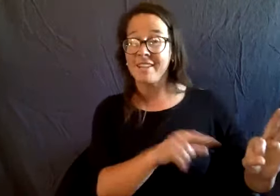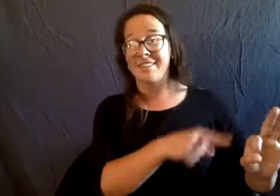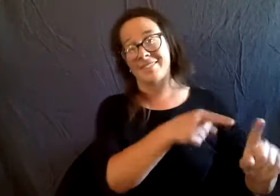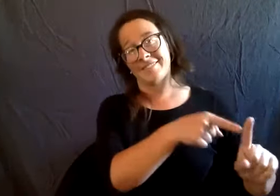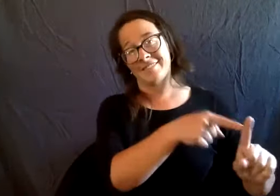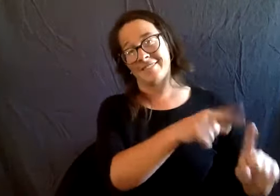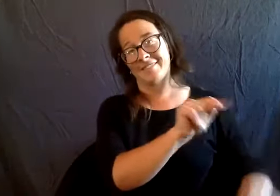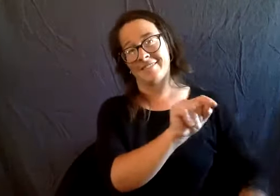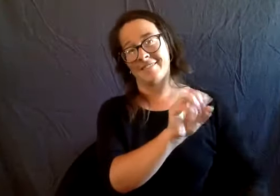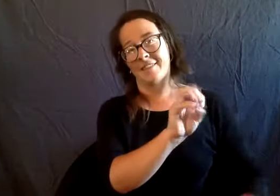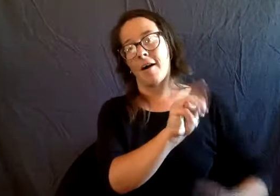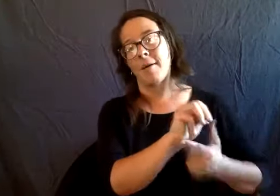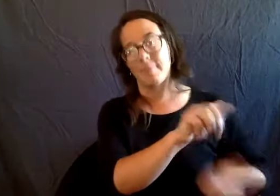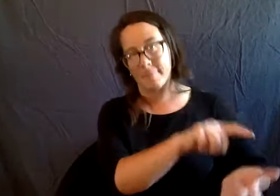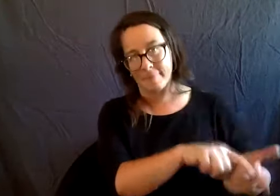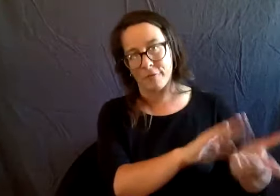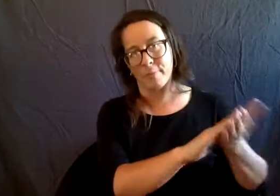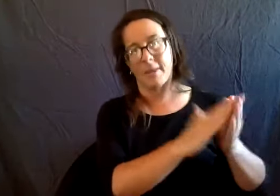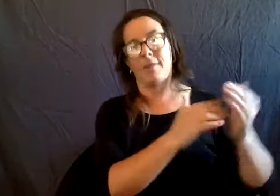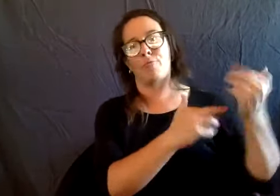Tom from being responsible